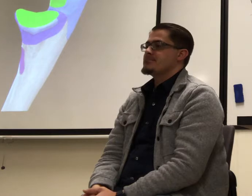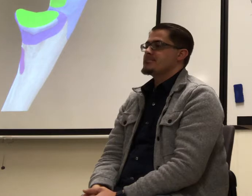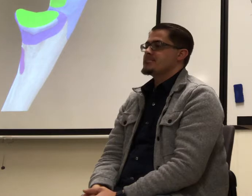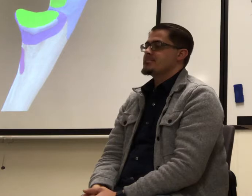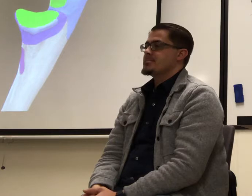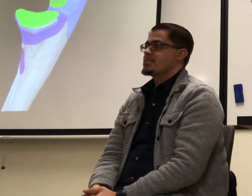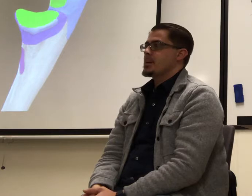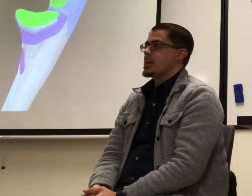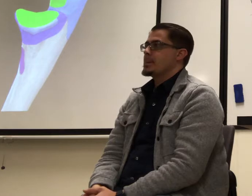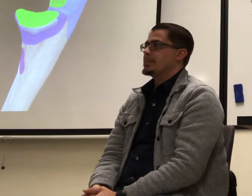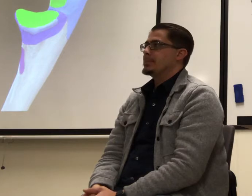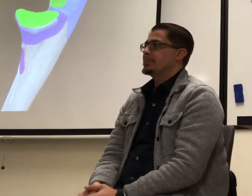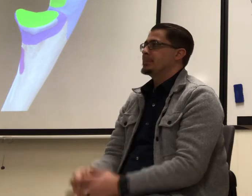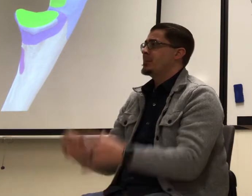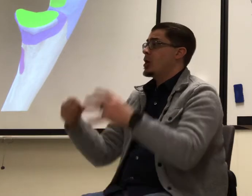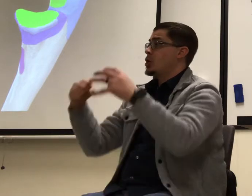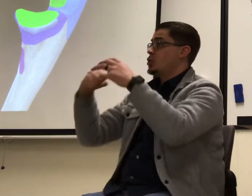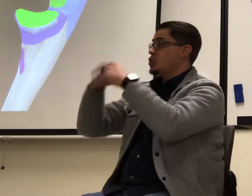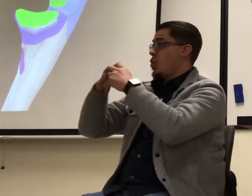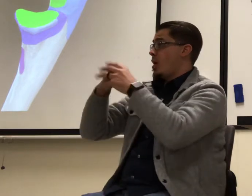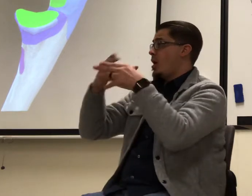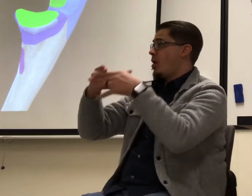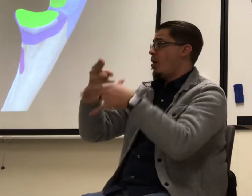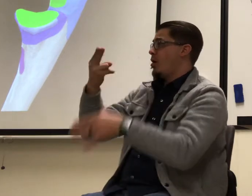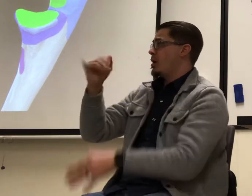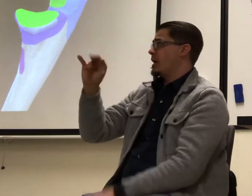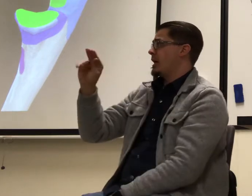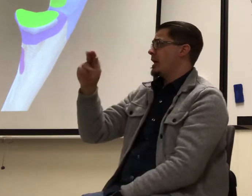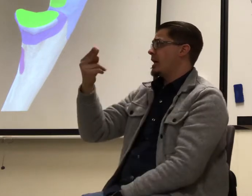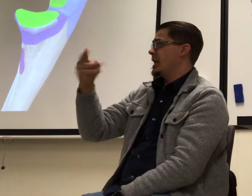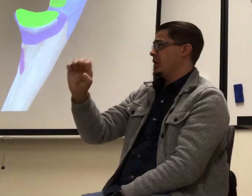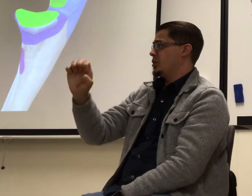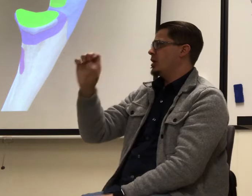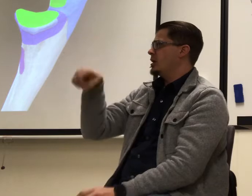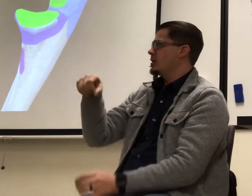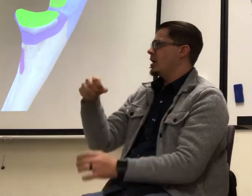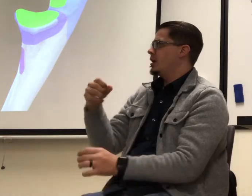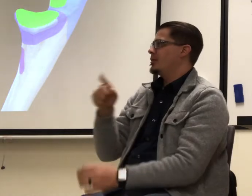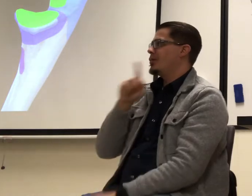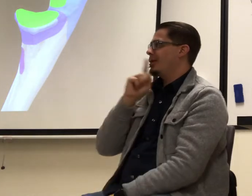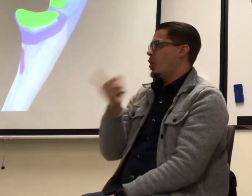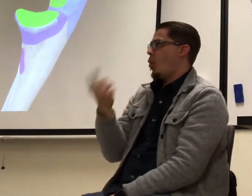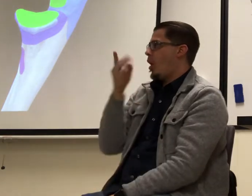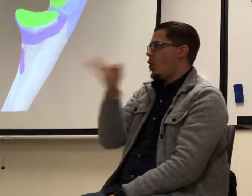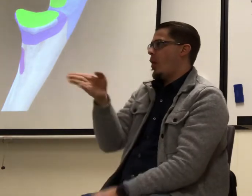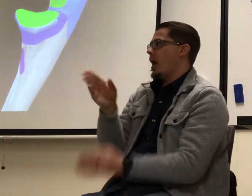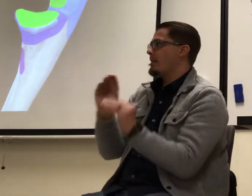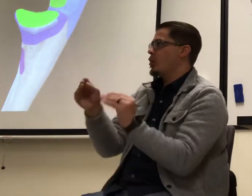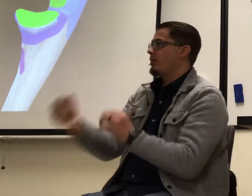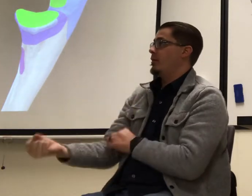A joint that is called a hinge can have movement pretty much in one plane.